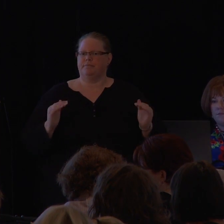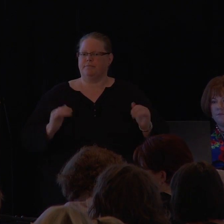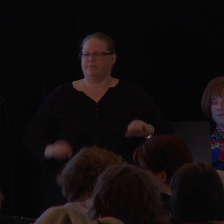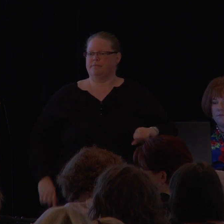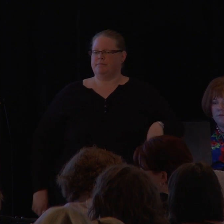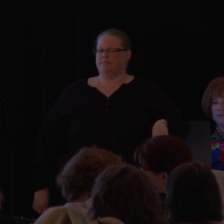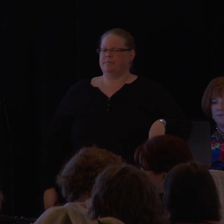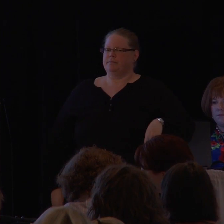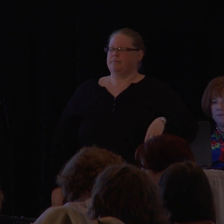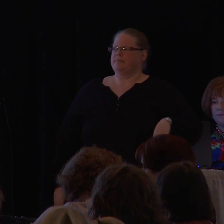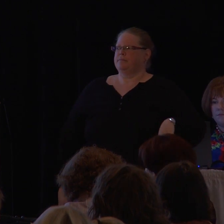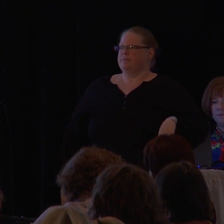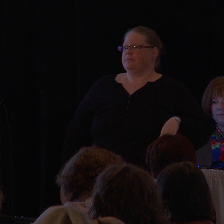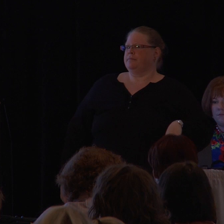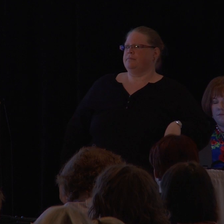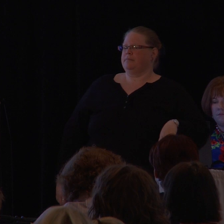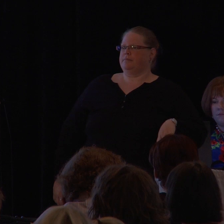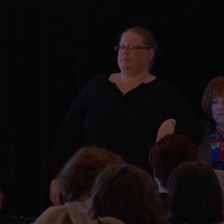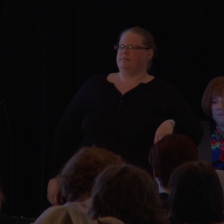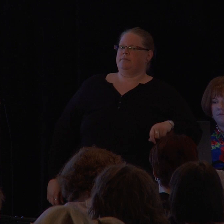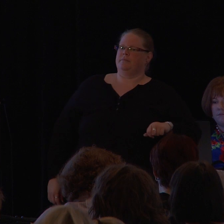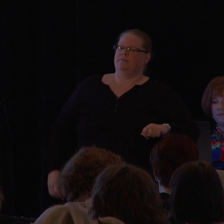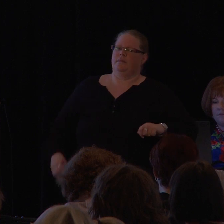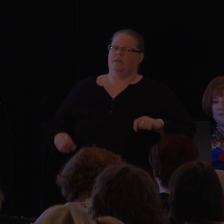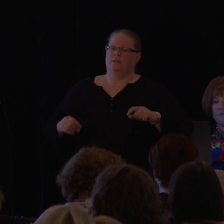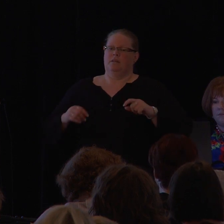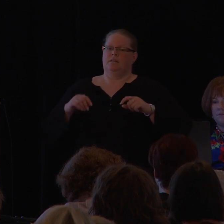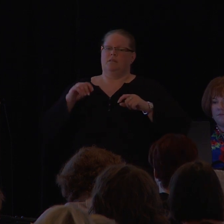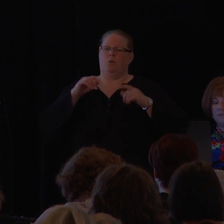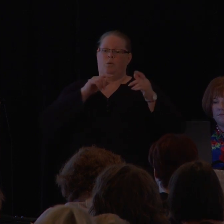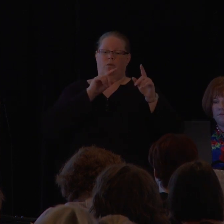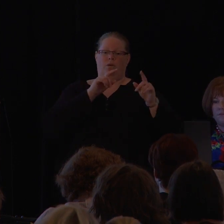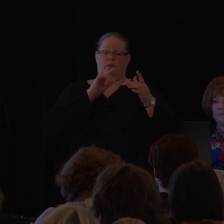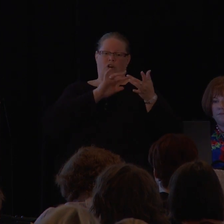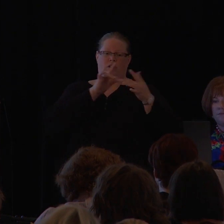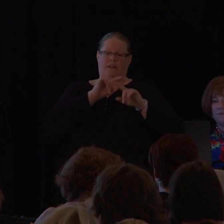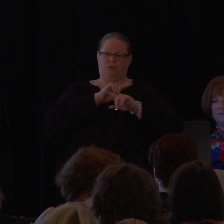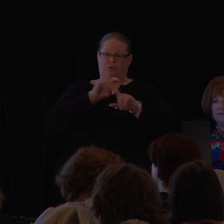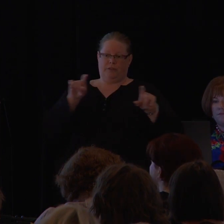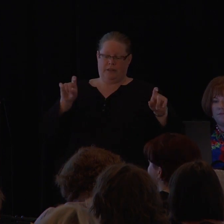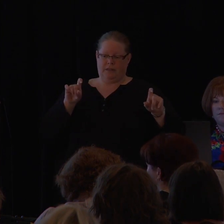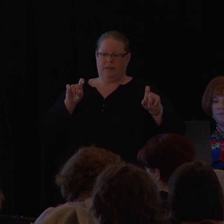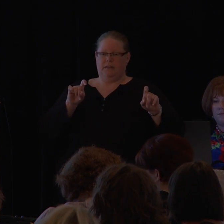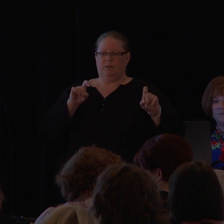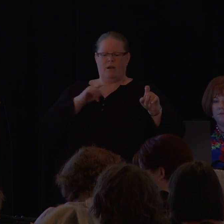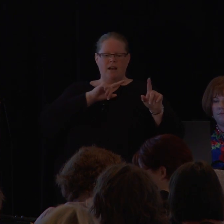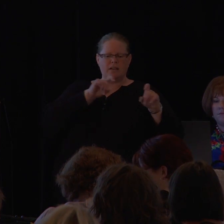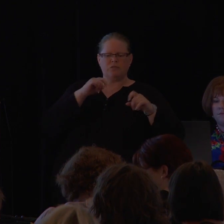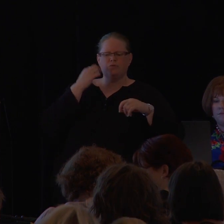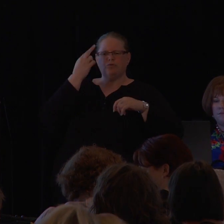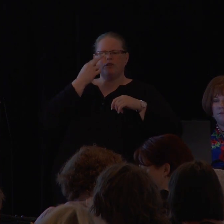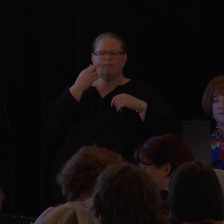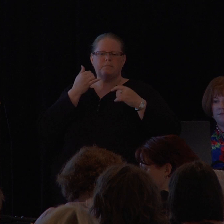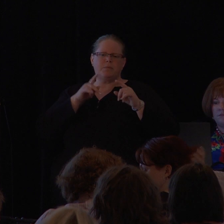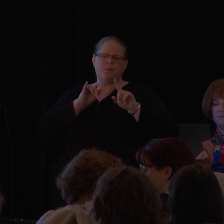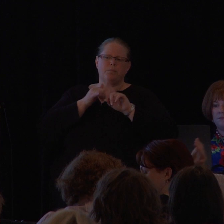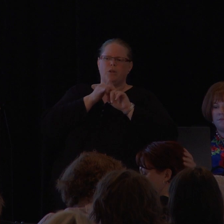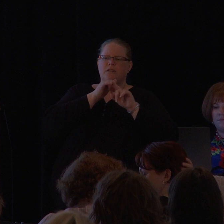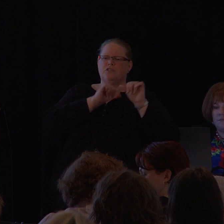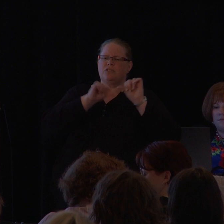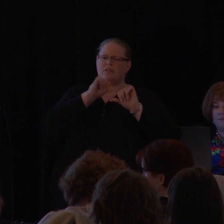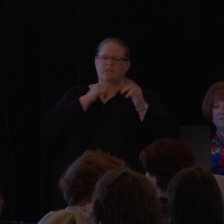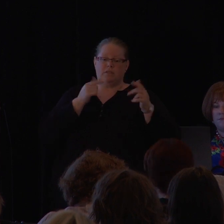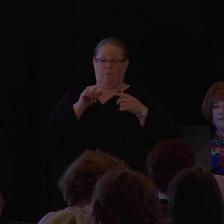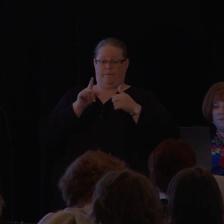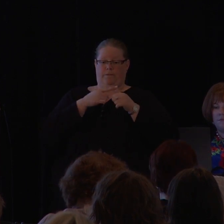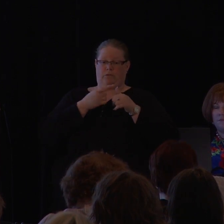In terms of reason for being bullied in the online survey, somewhat different in the sense that sexual